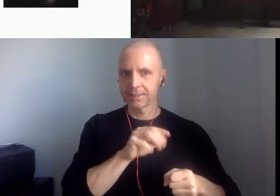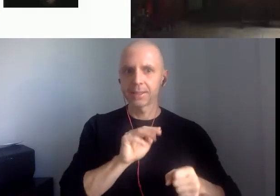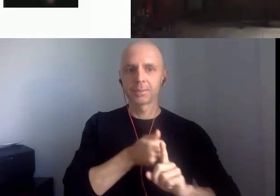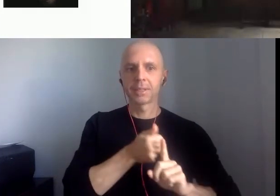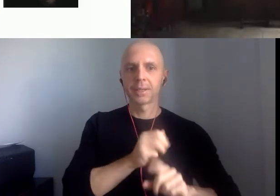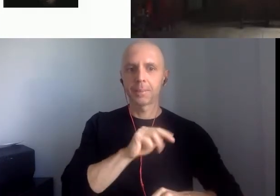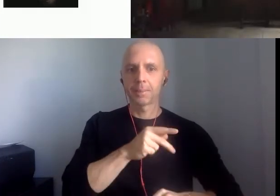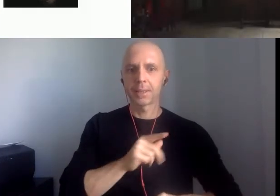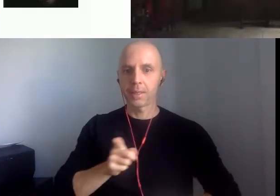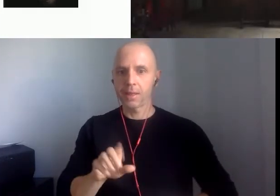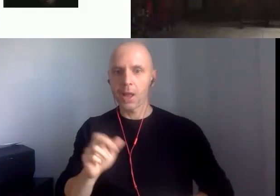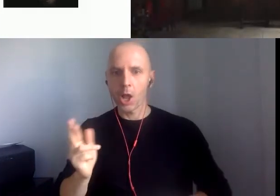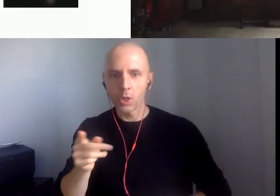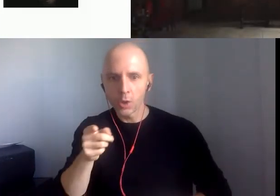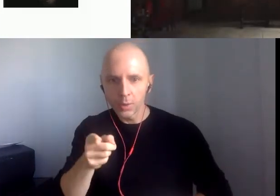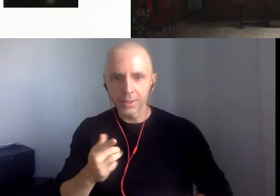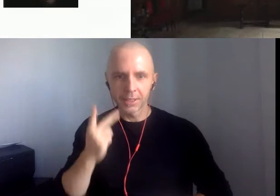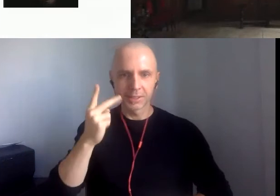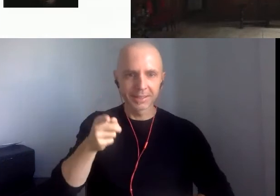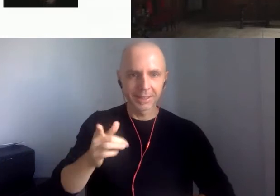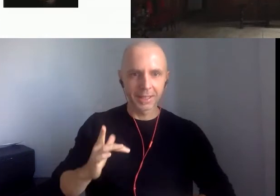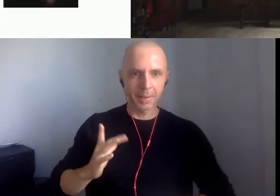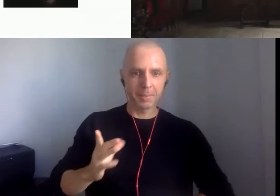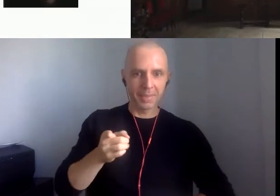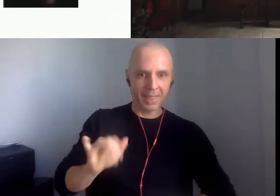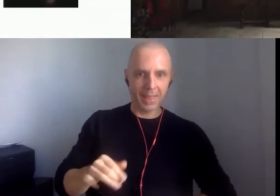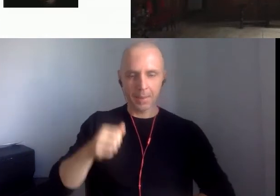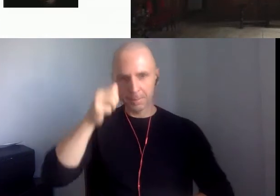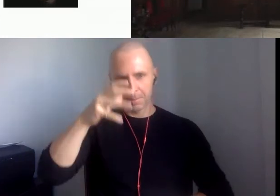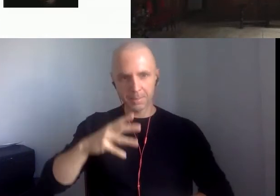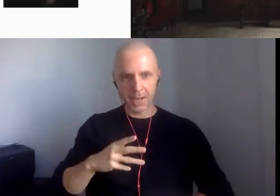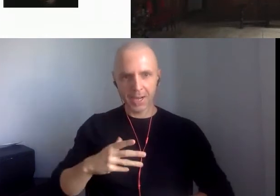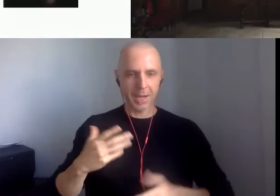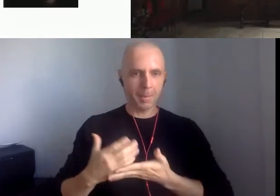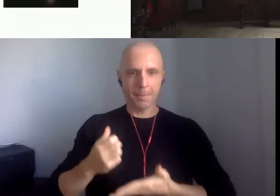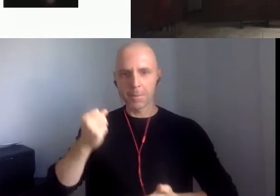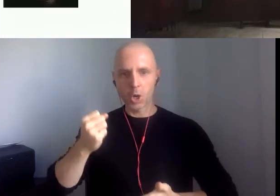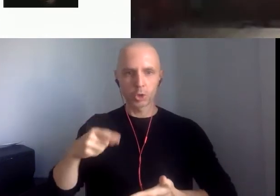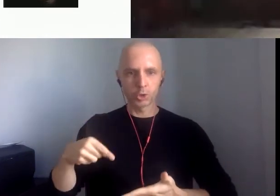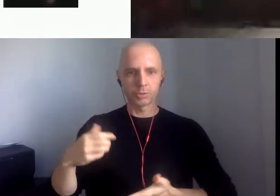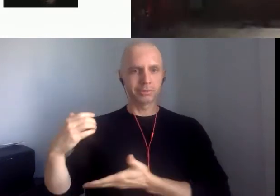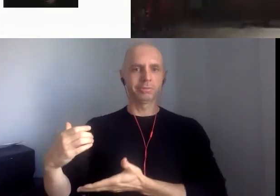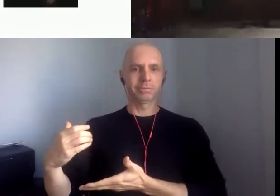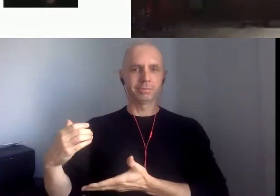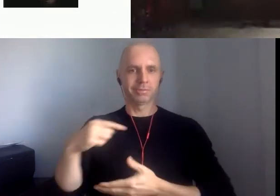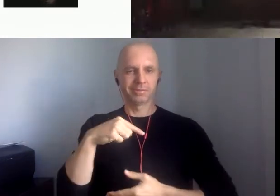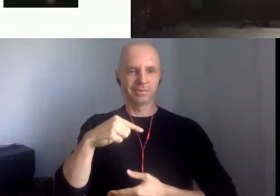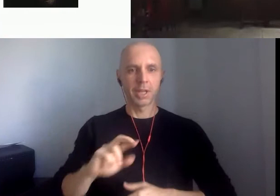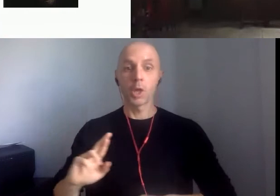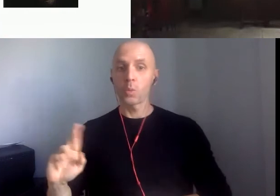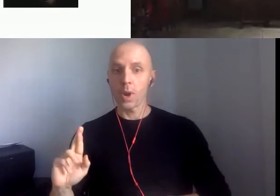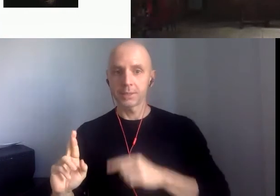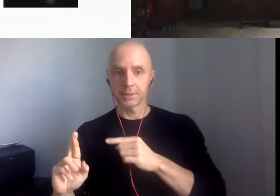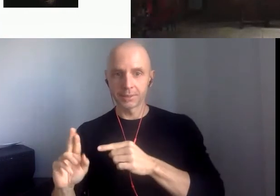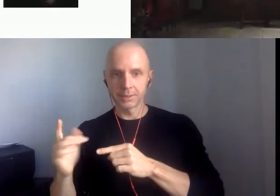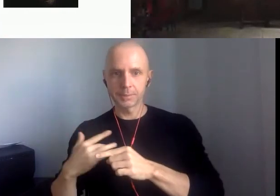bottle of wine in his hand, someone who liked to live life to the full. And then the man on the right, who is J.M.W. Turner,